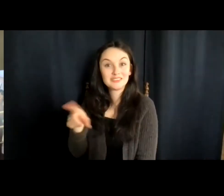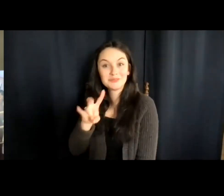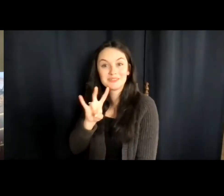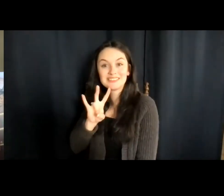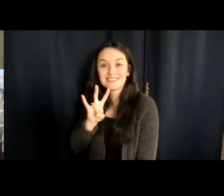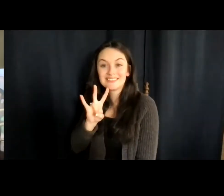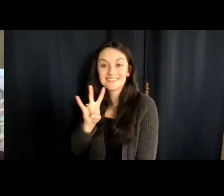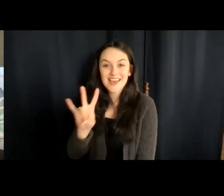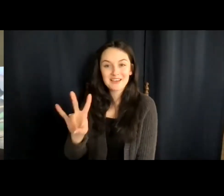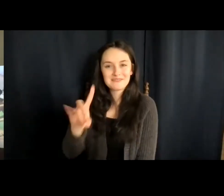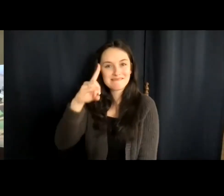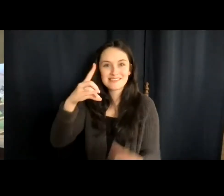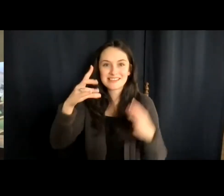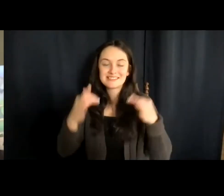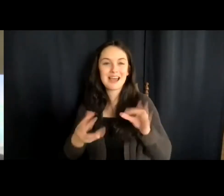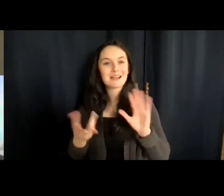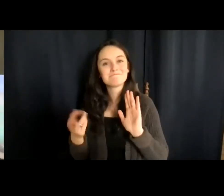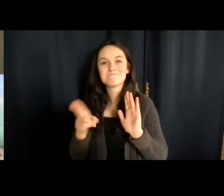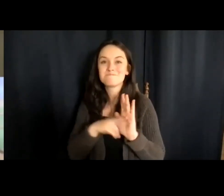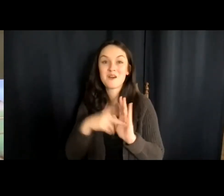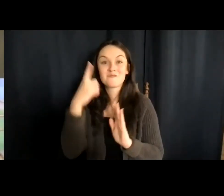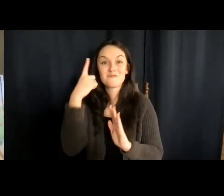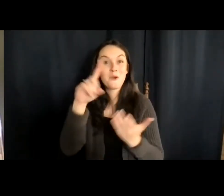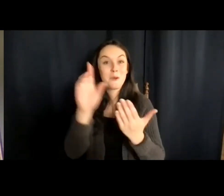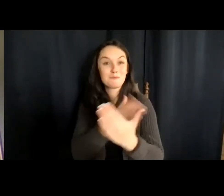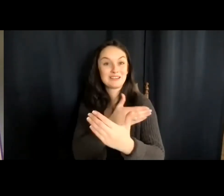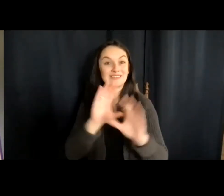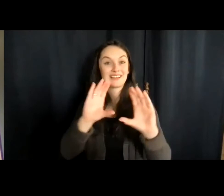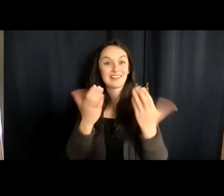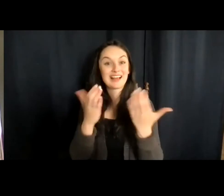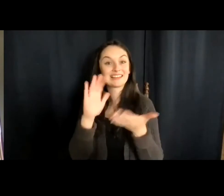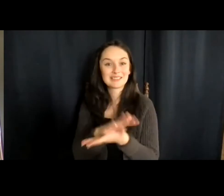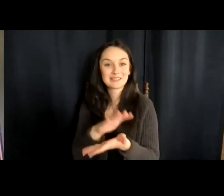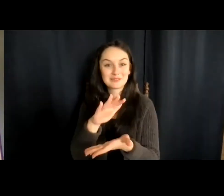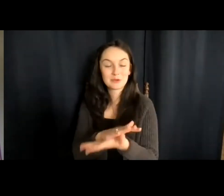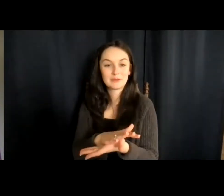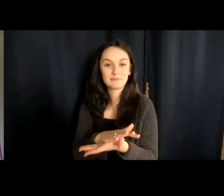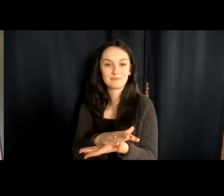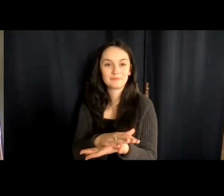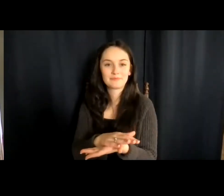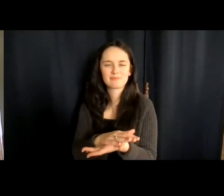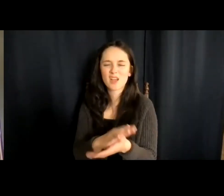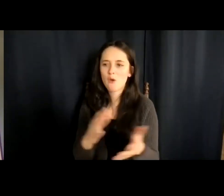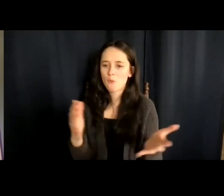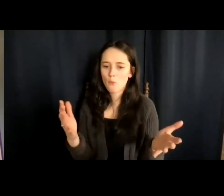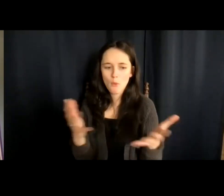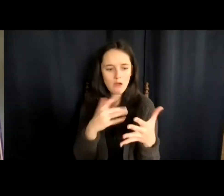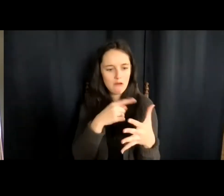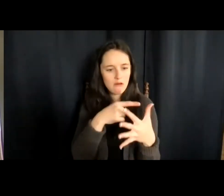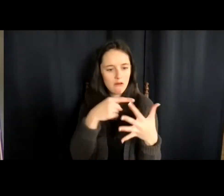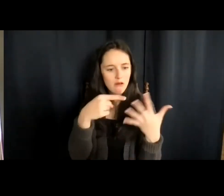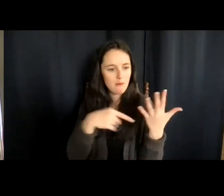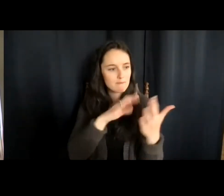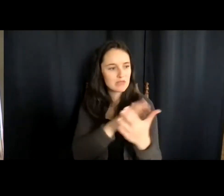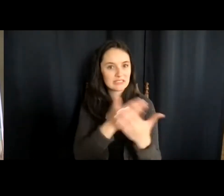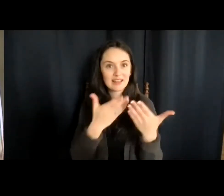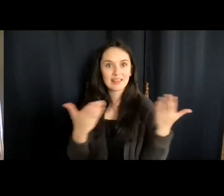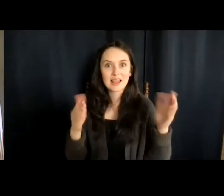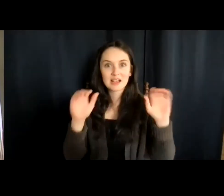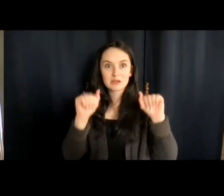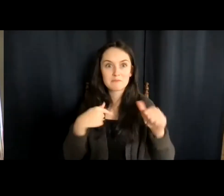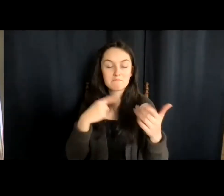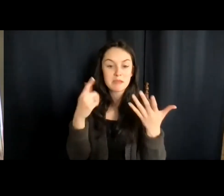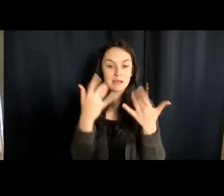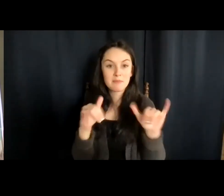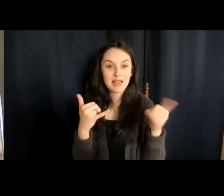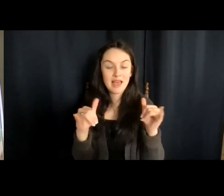to sign up for music class at school. What instruments could I play? Melba wondered. At the traveling